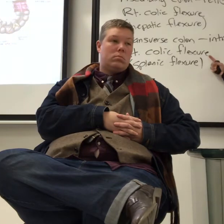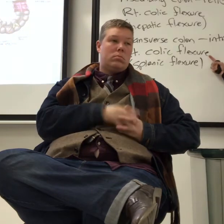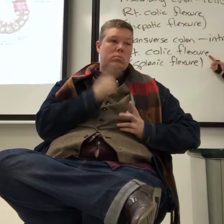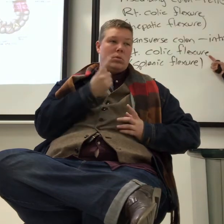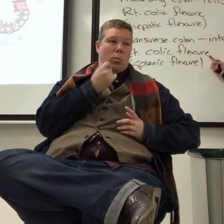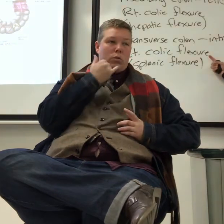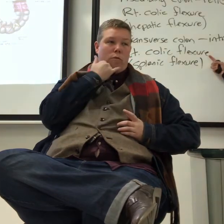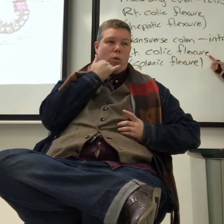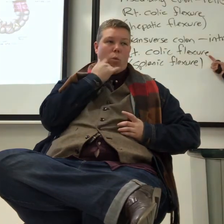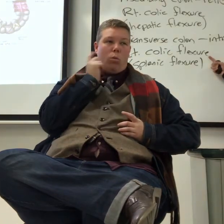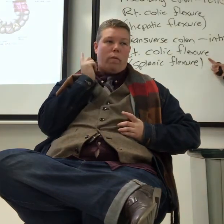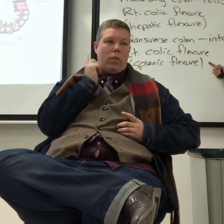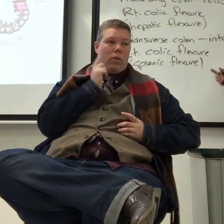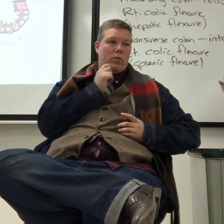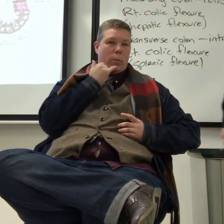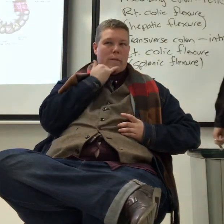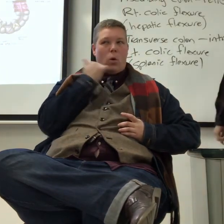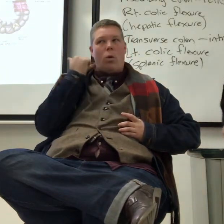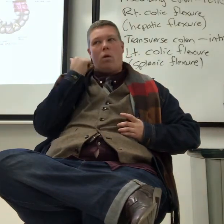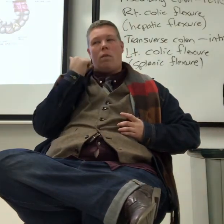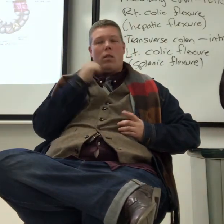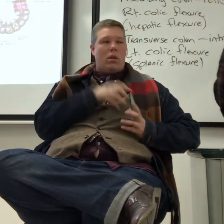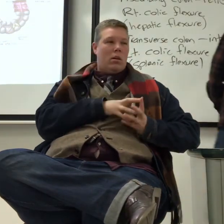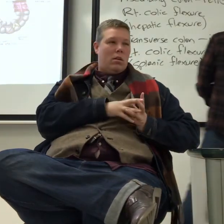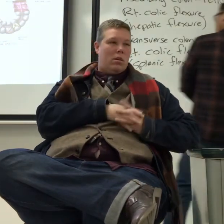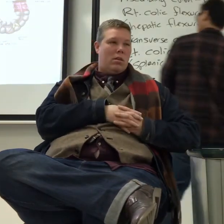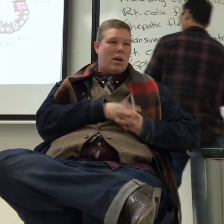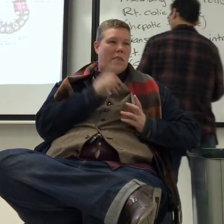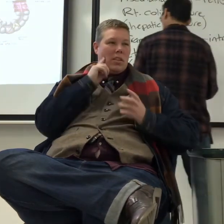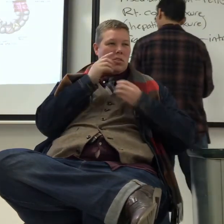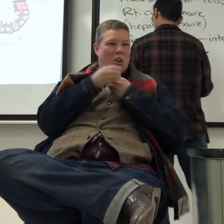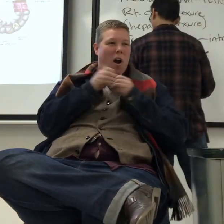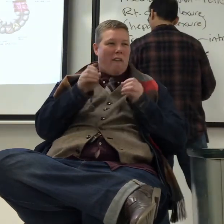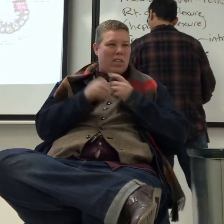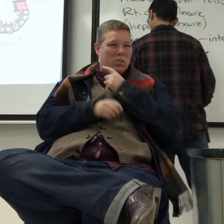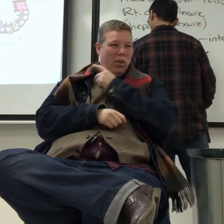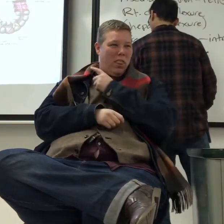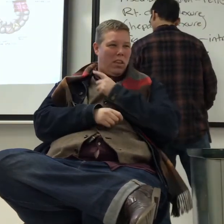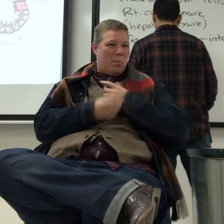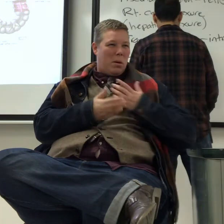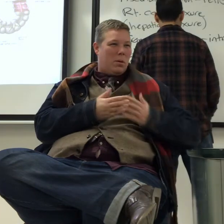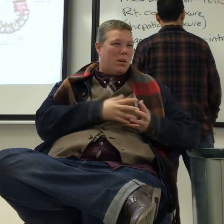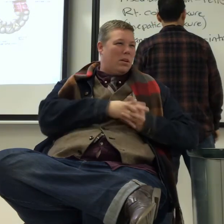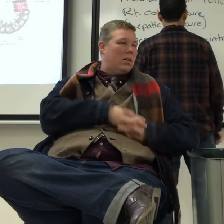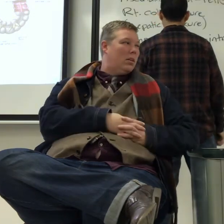From left colic flexure on down, descending colon.